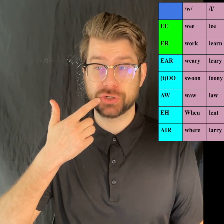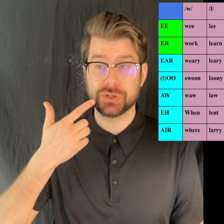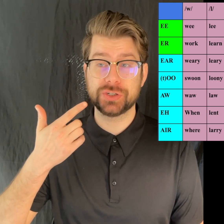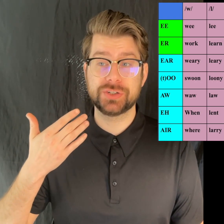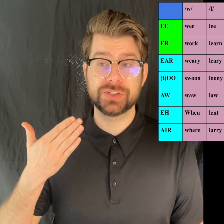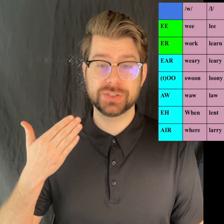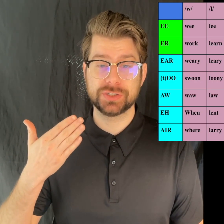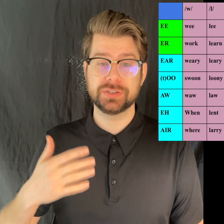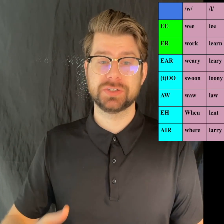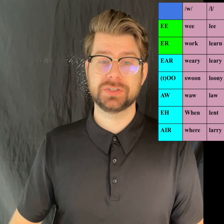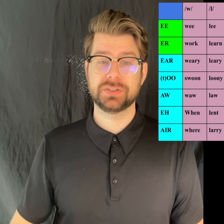shirt,